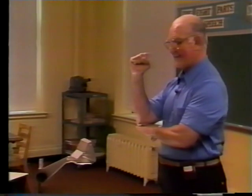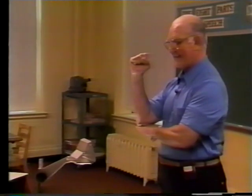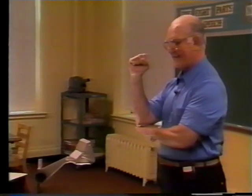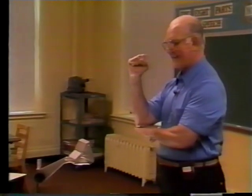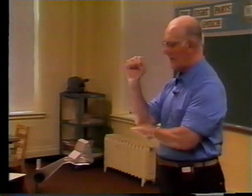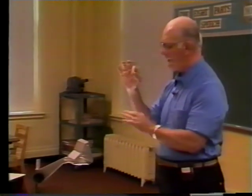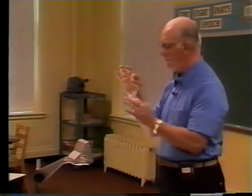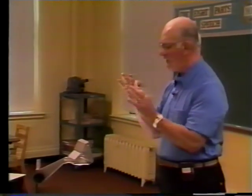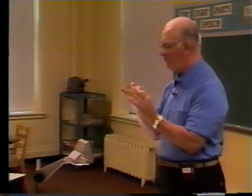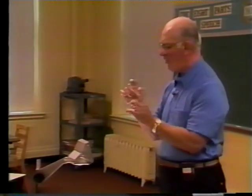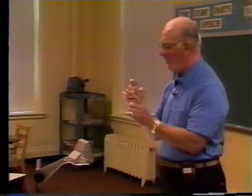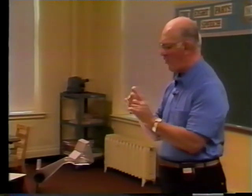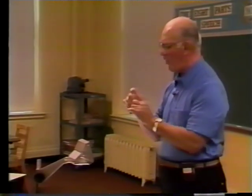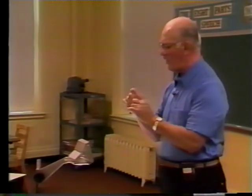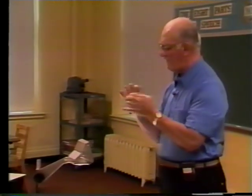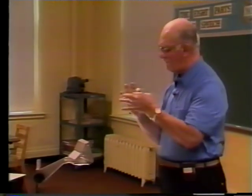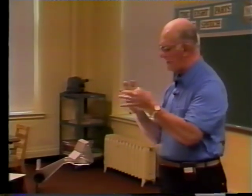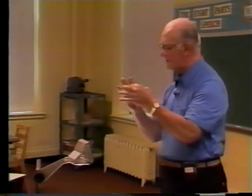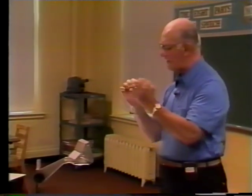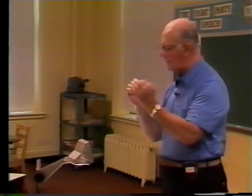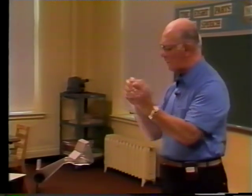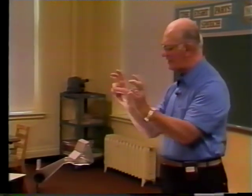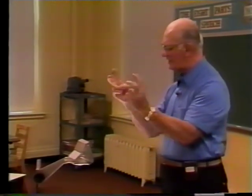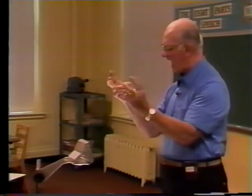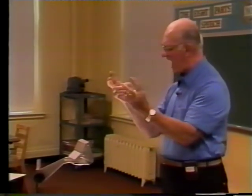Yeah, that's a very important word. It fits in with the title,